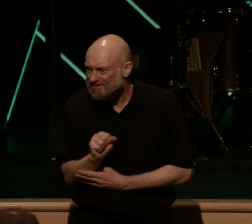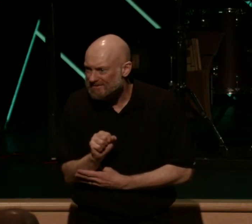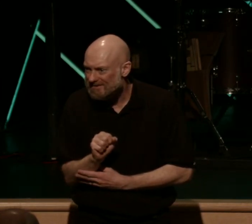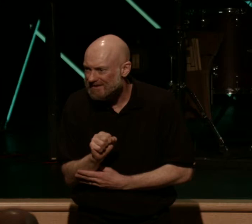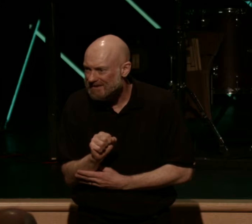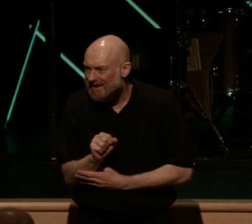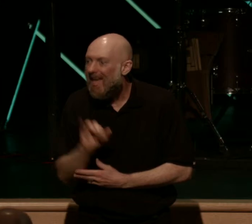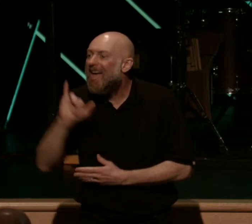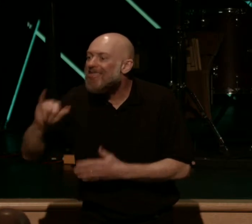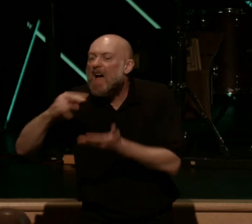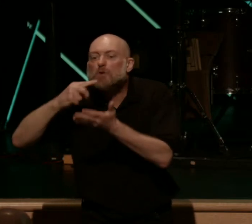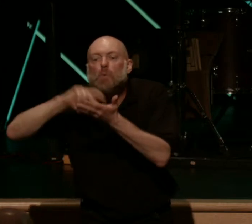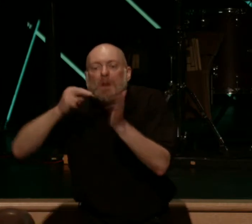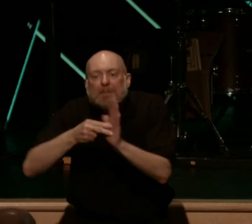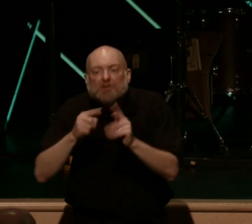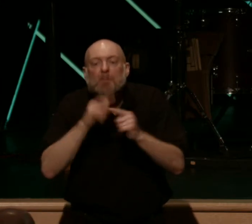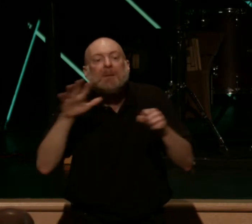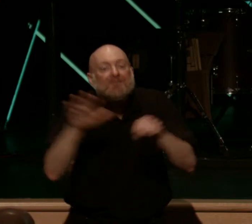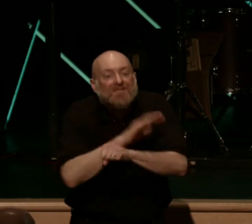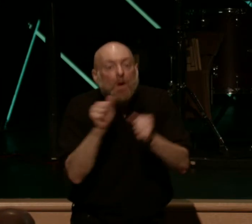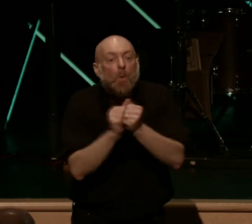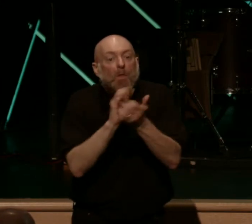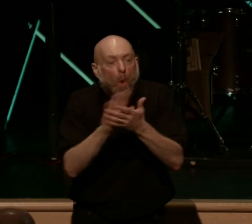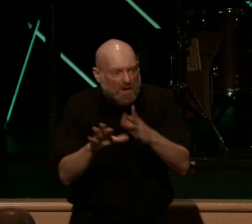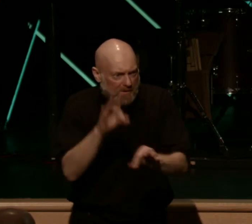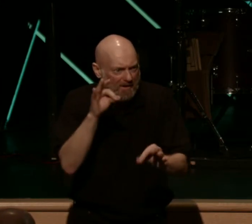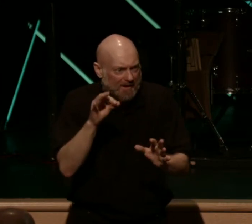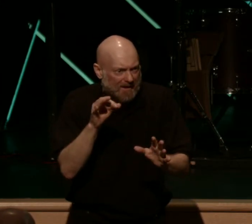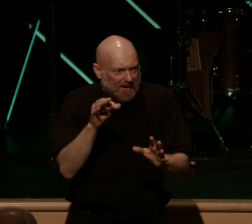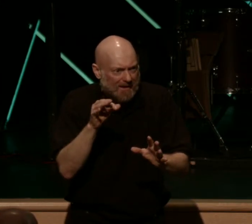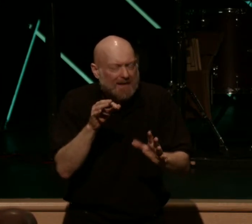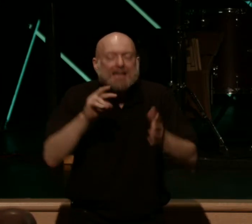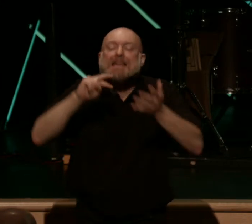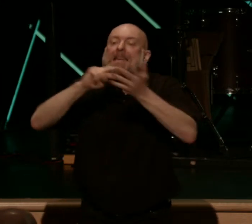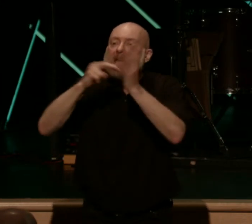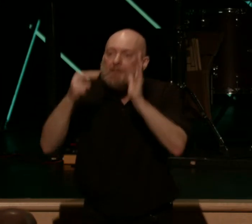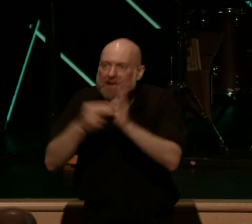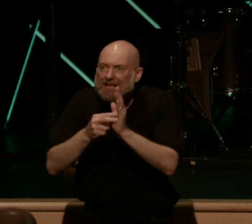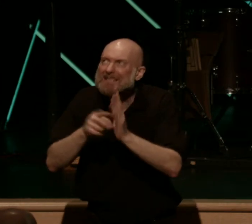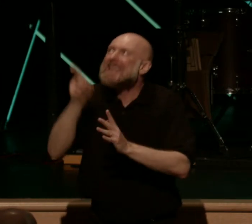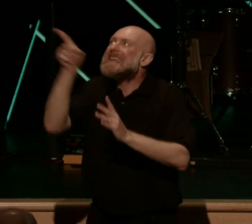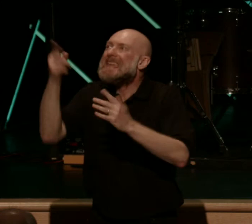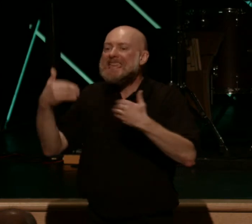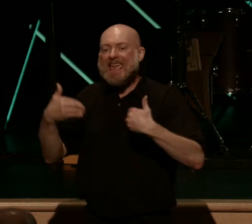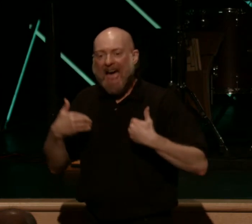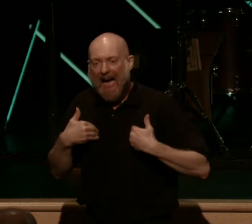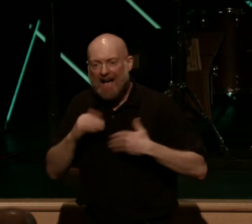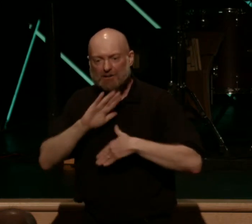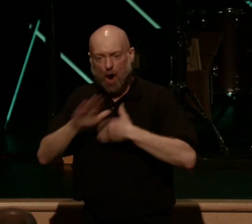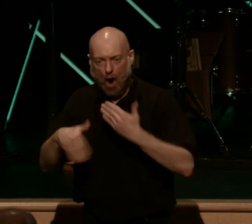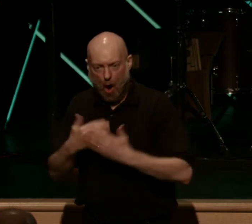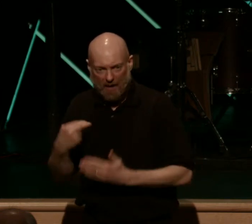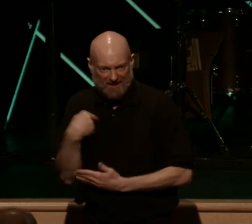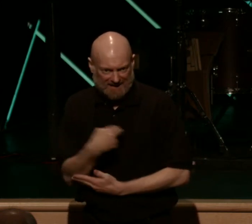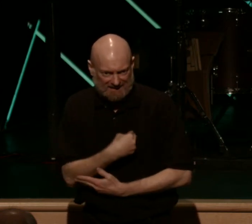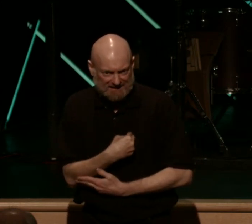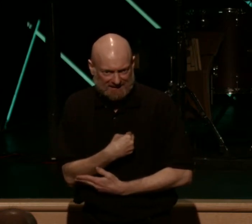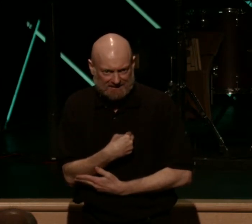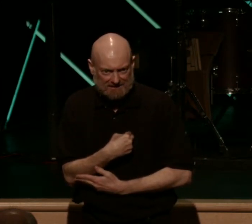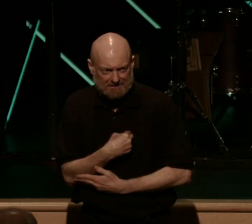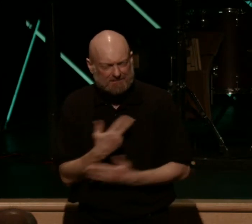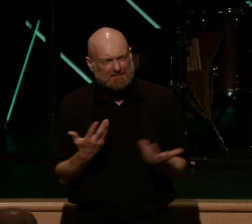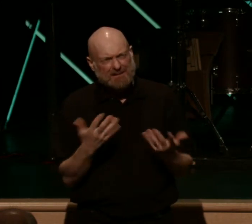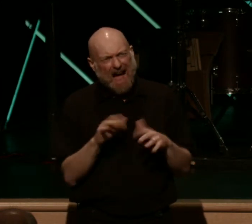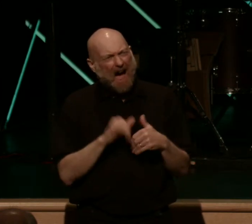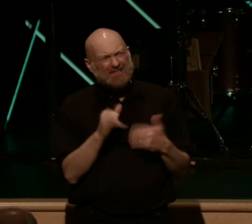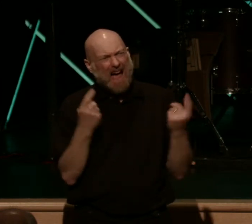Because that's what it means to be filled with the Holy Spirit. It means he has all of us. And so how does